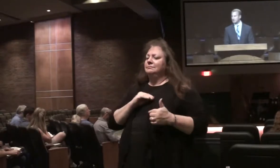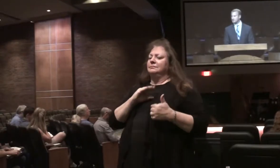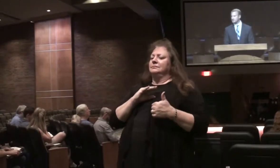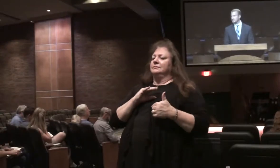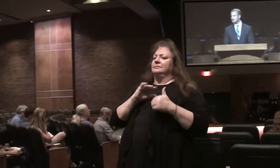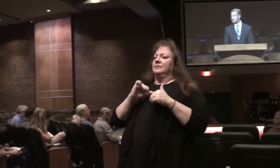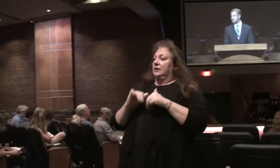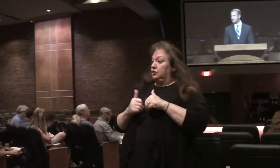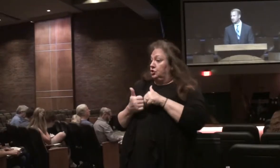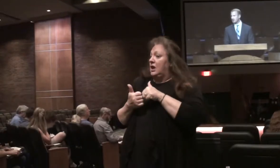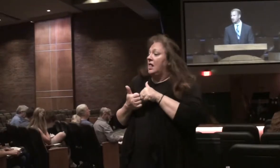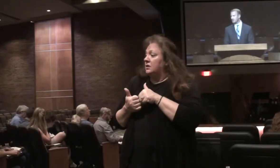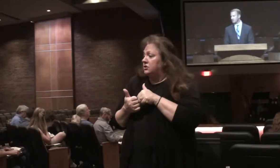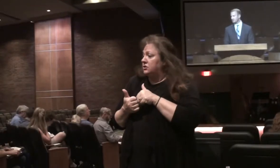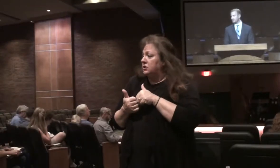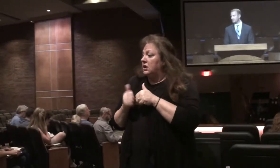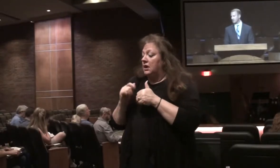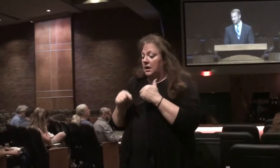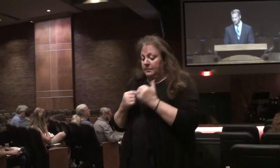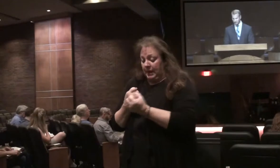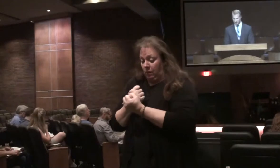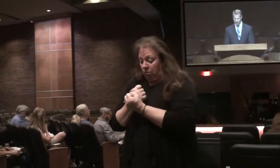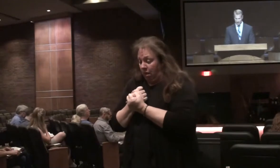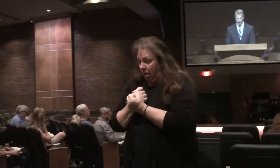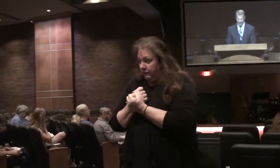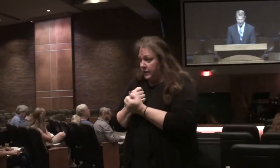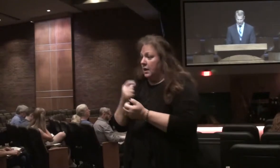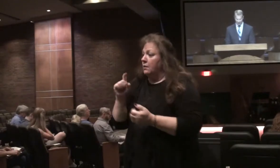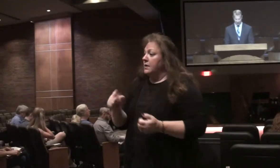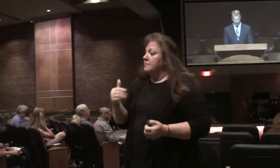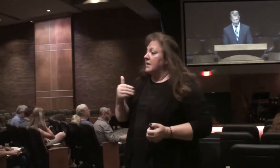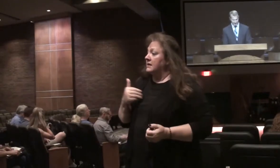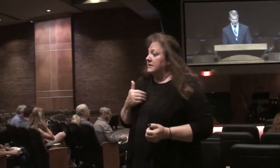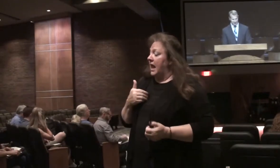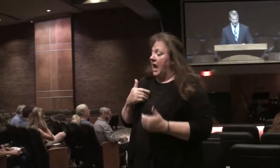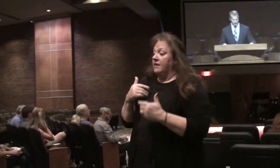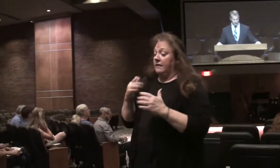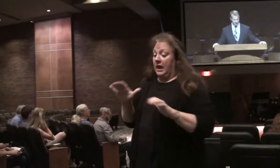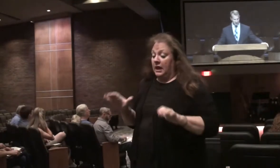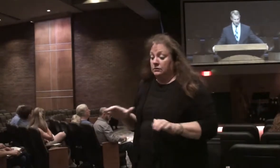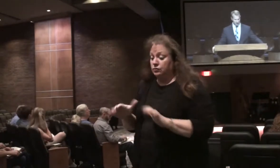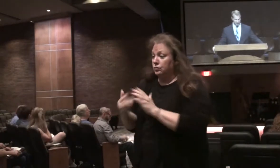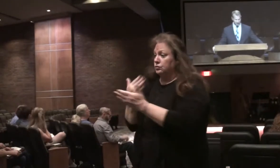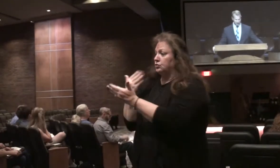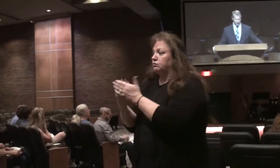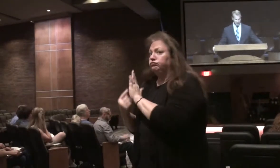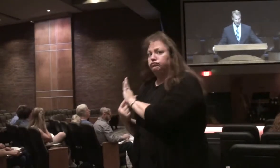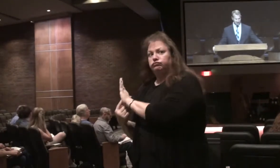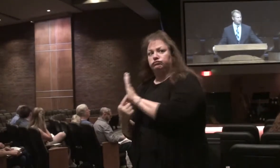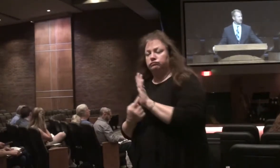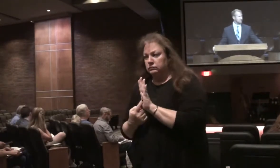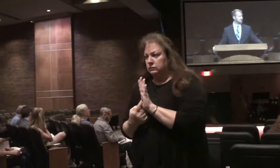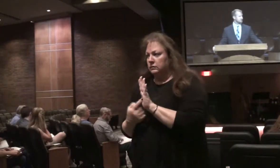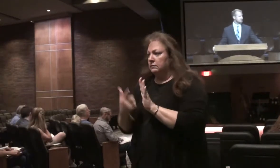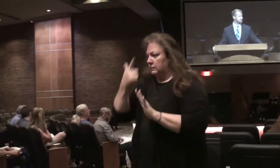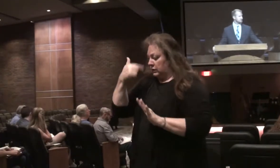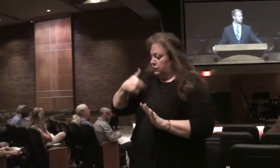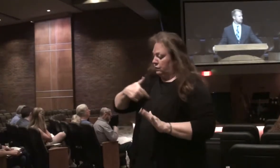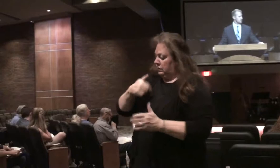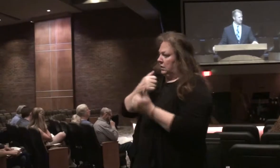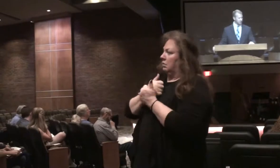and challenged on love. And the love that we are to have and practice and demonstrate to one another as